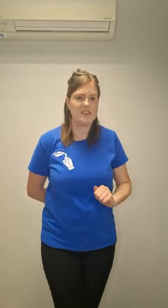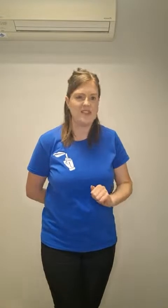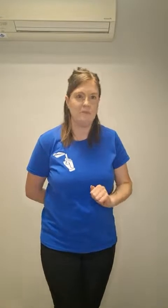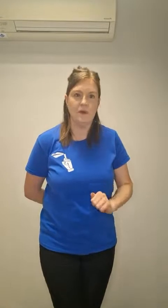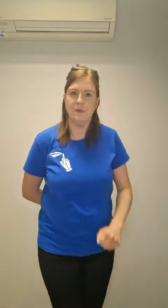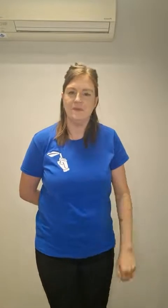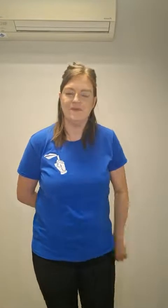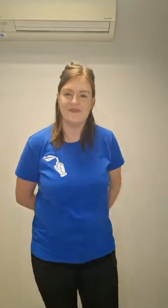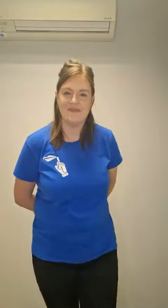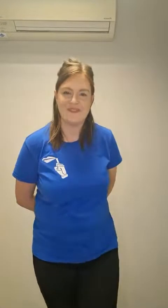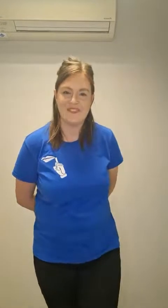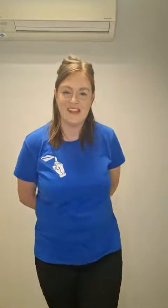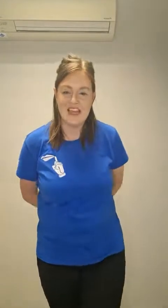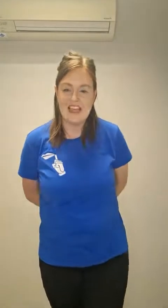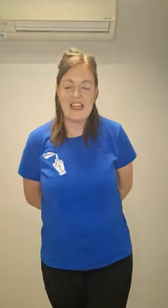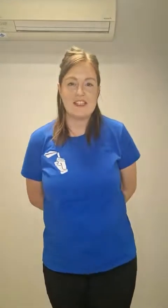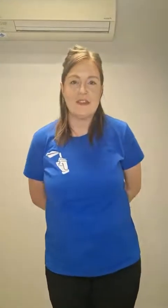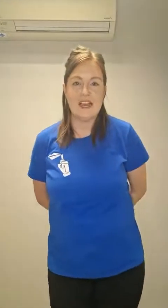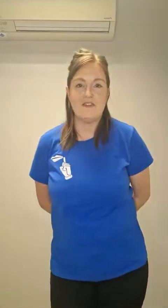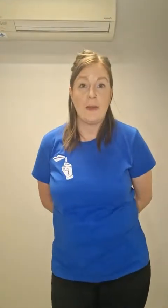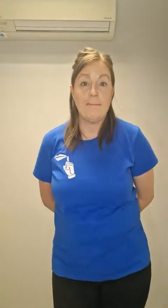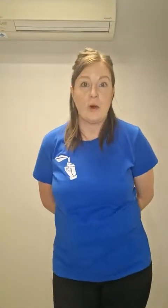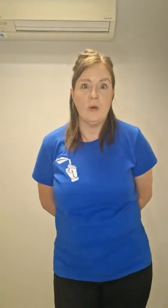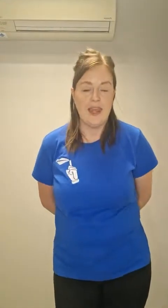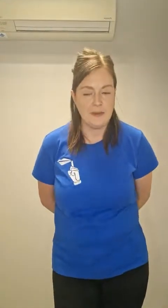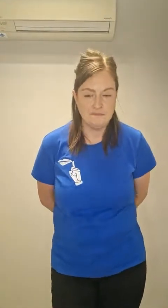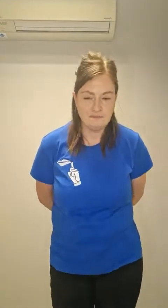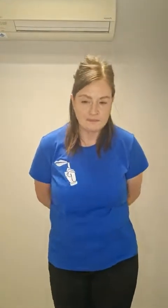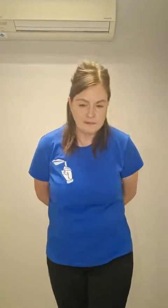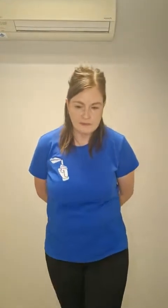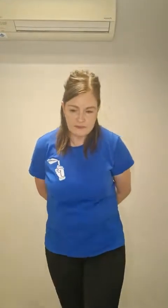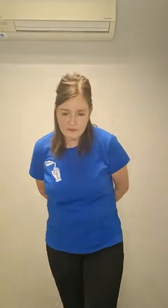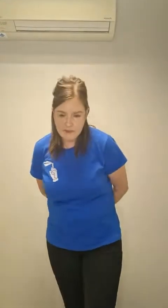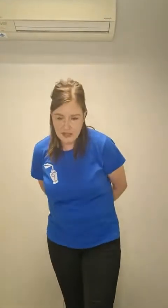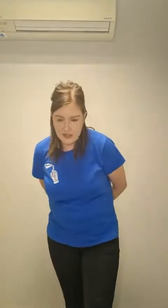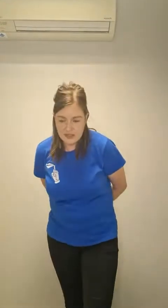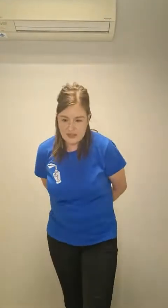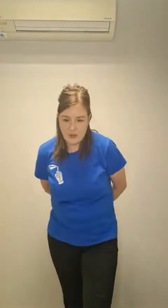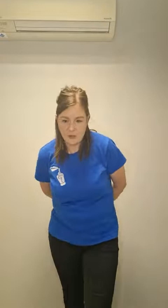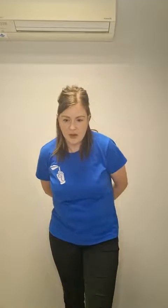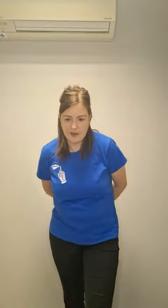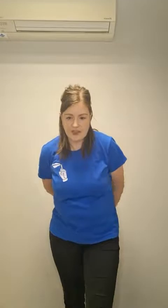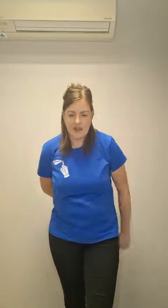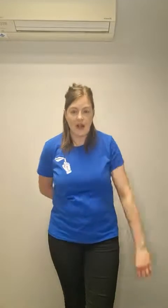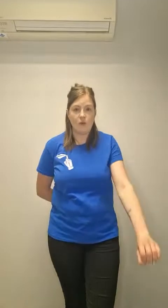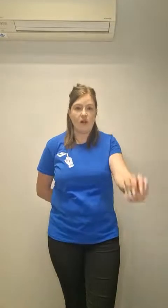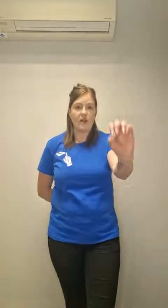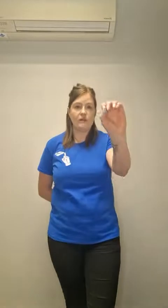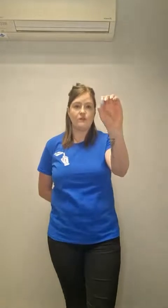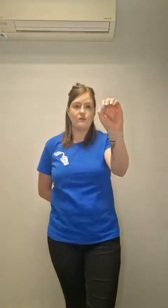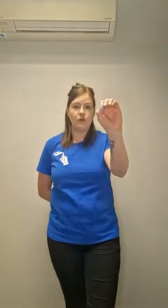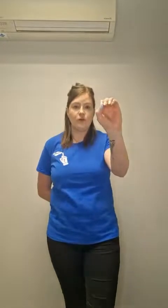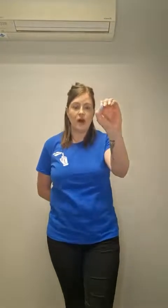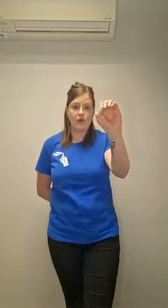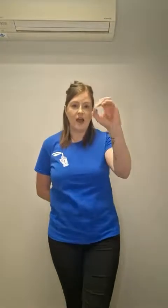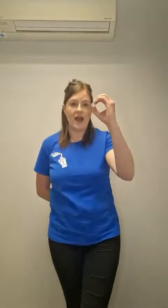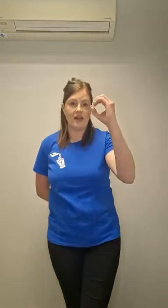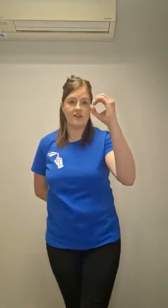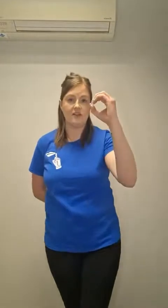simple. Next we have bowling. So we're going to take our working full O hand.